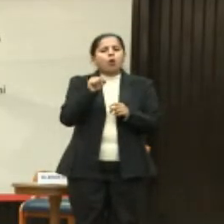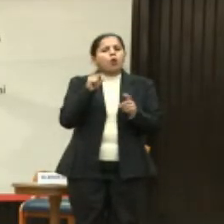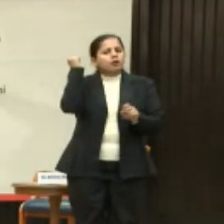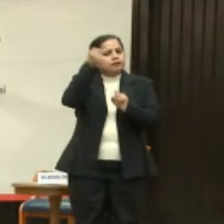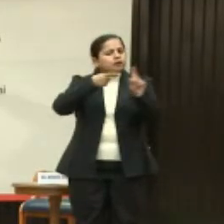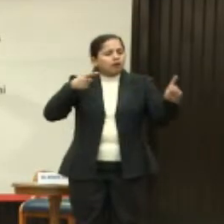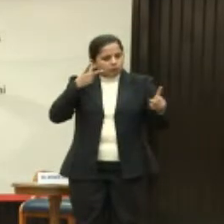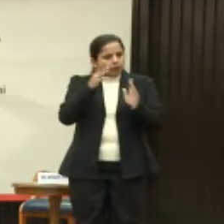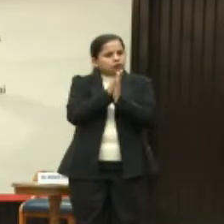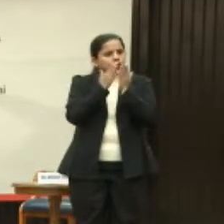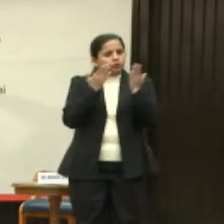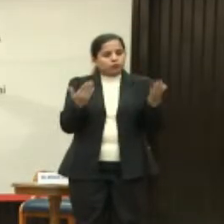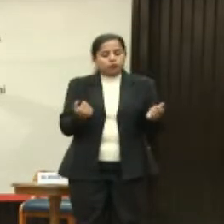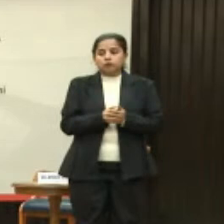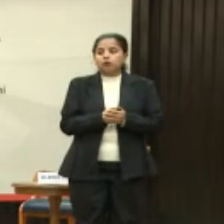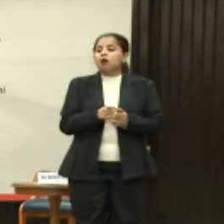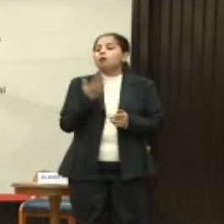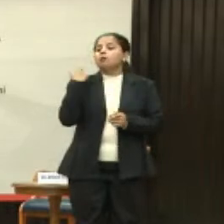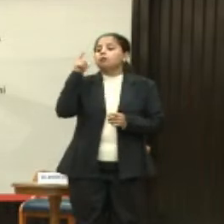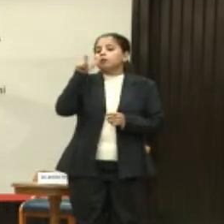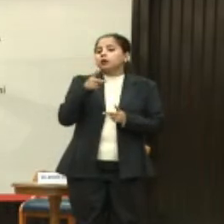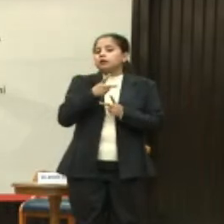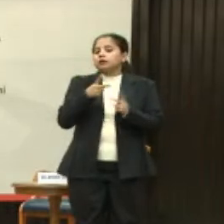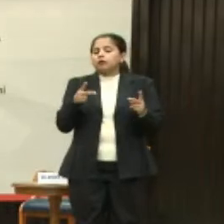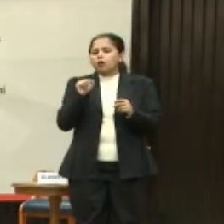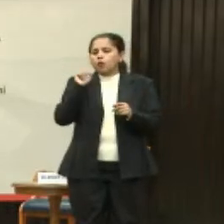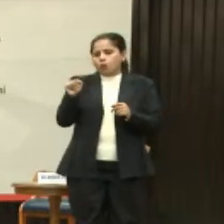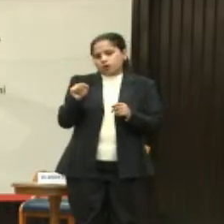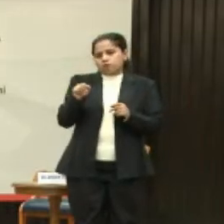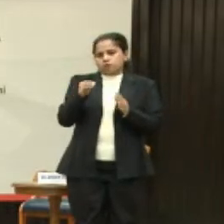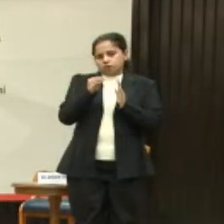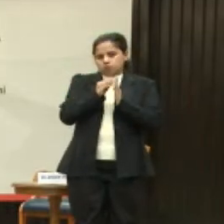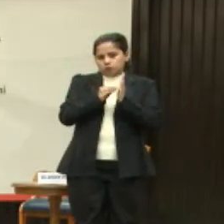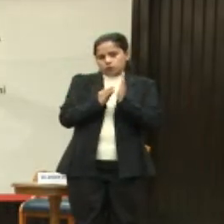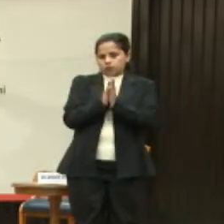by the Baroda Institute.